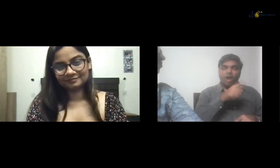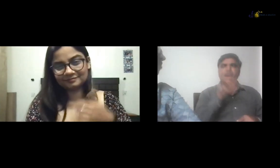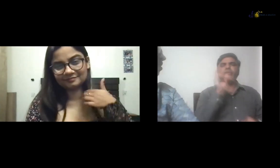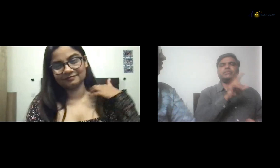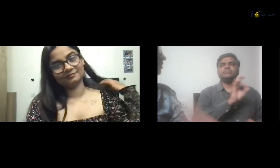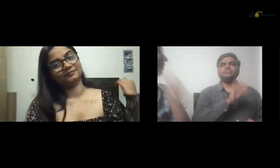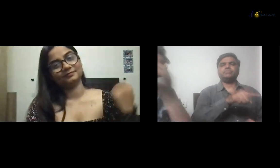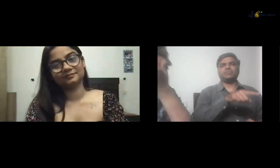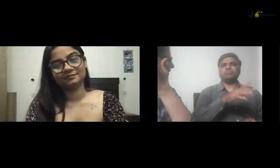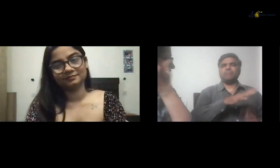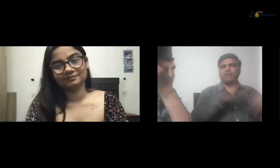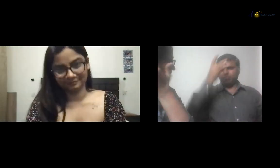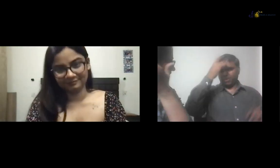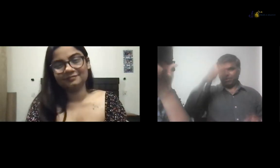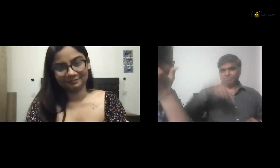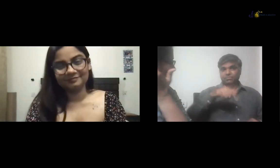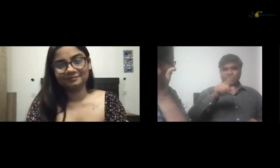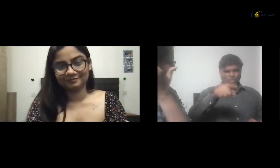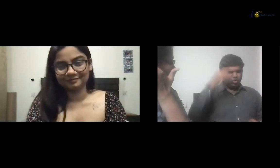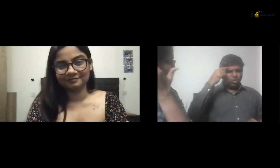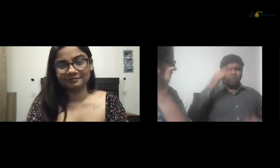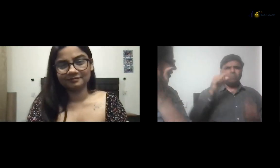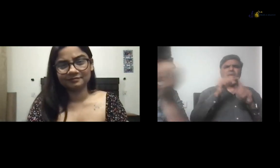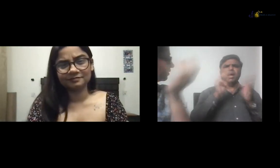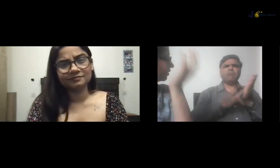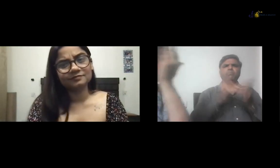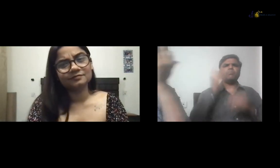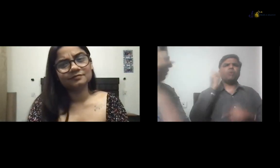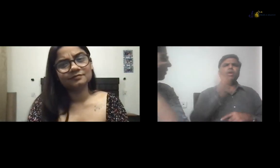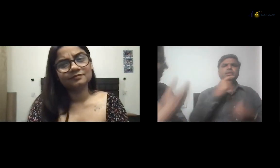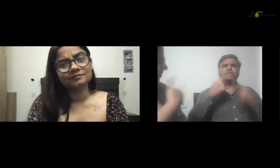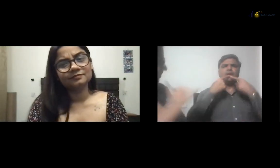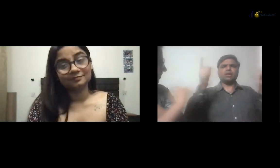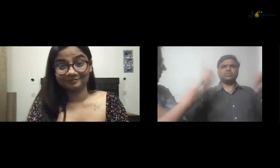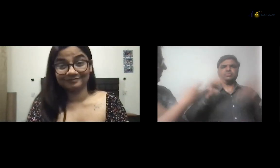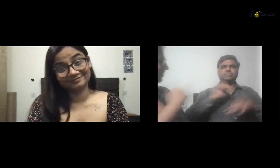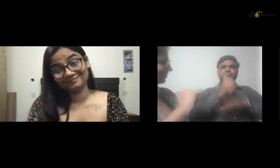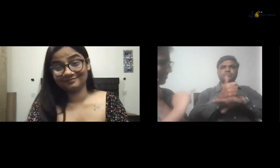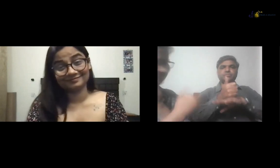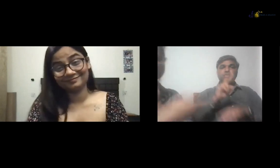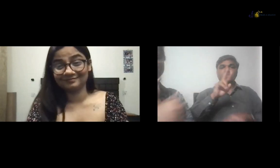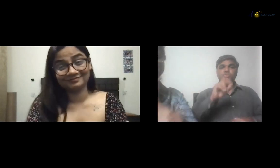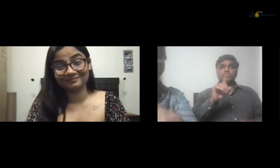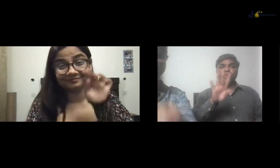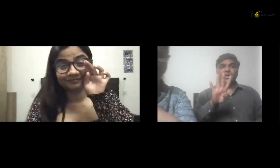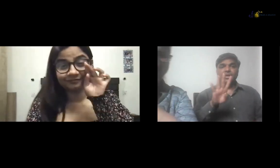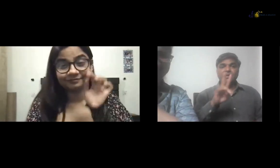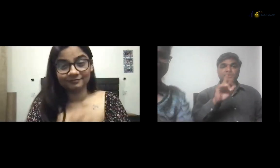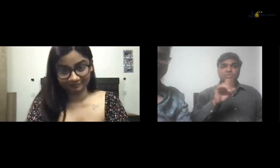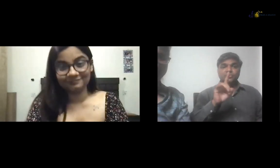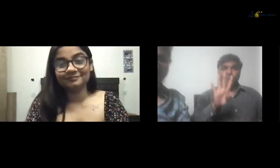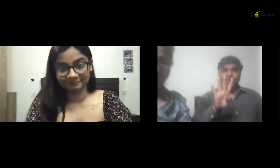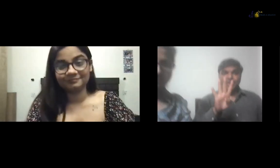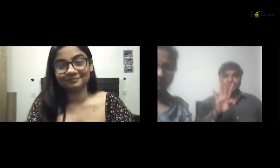uh, wear the clothes carefully and not to and be careful all the time. And our Prime